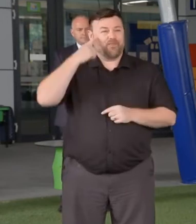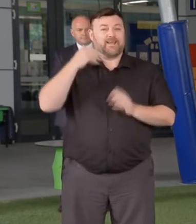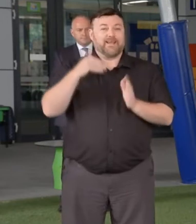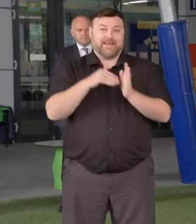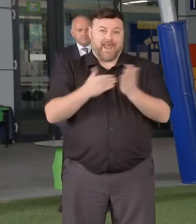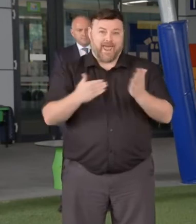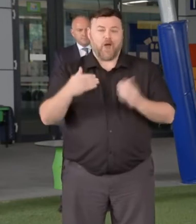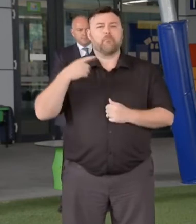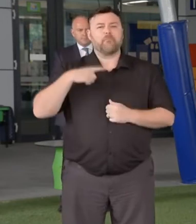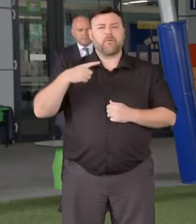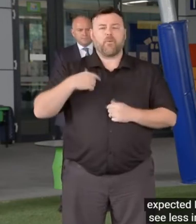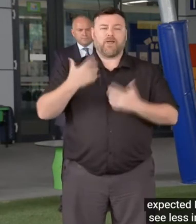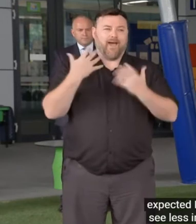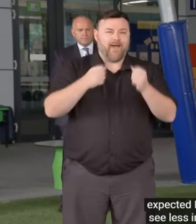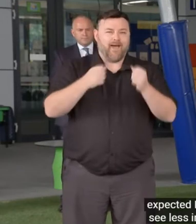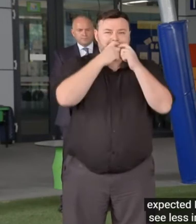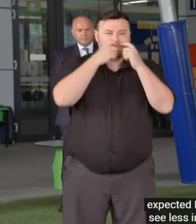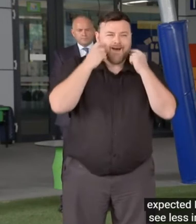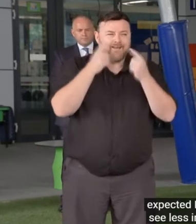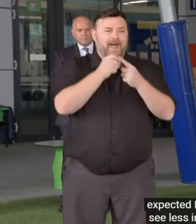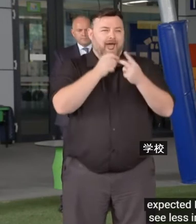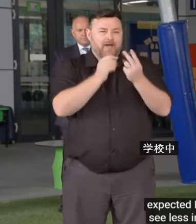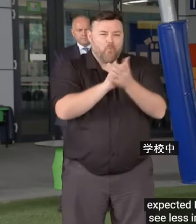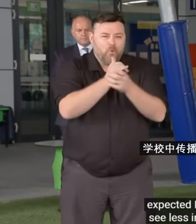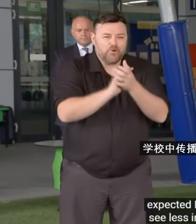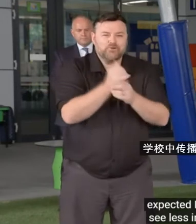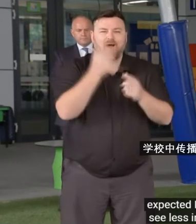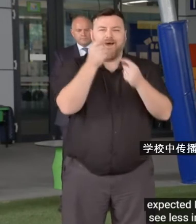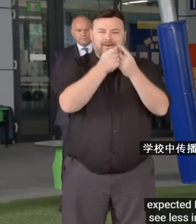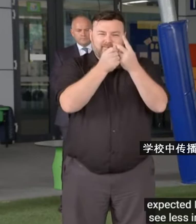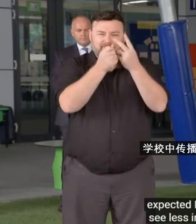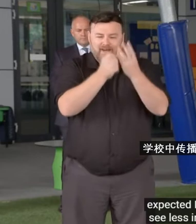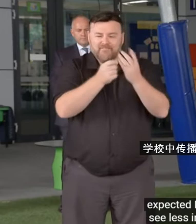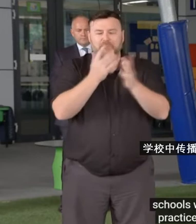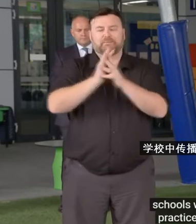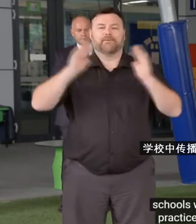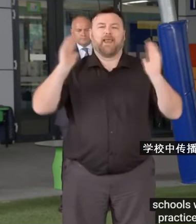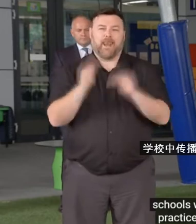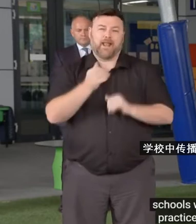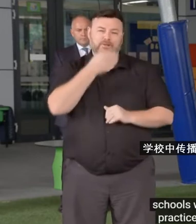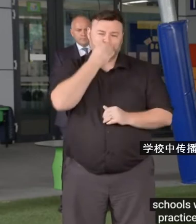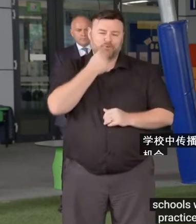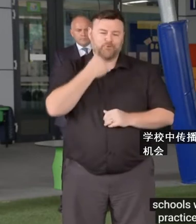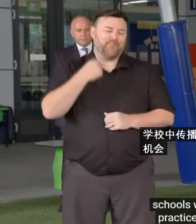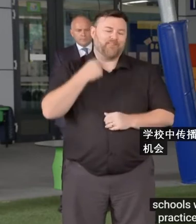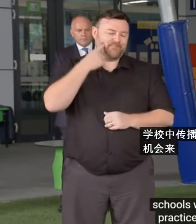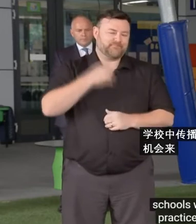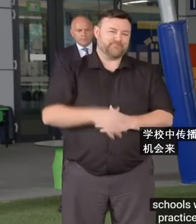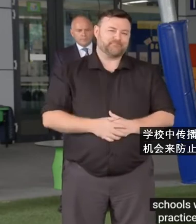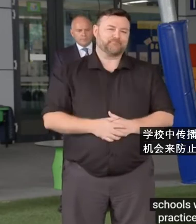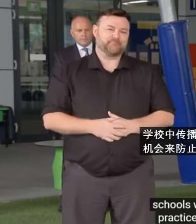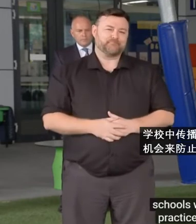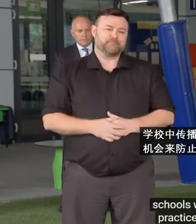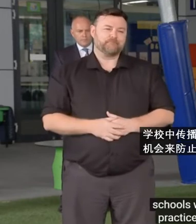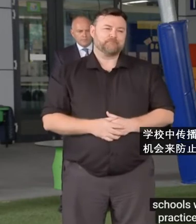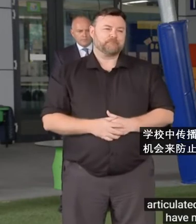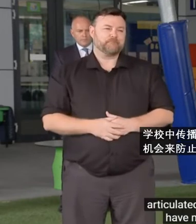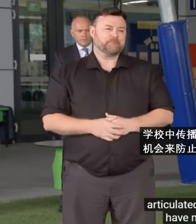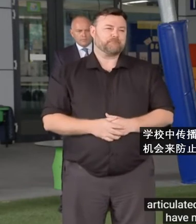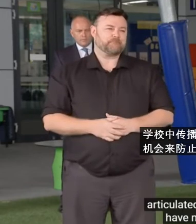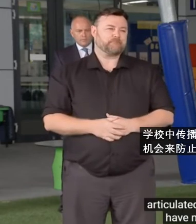safe practices that have been articulated under the plan. We have many wonderful opportunities now to